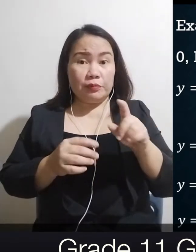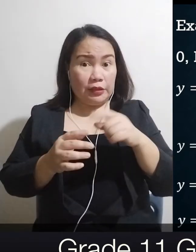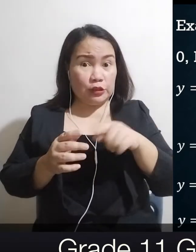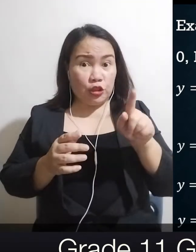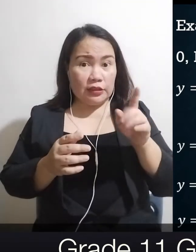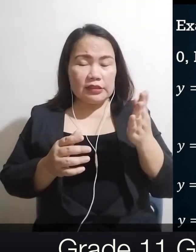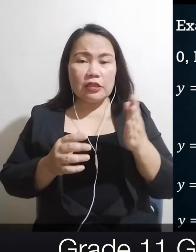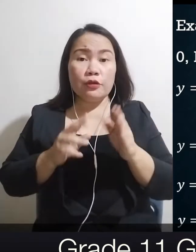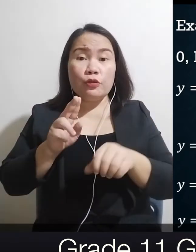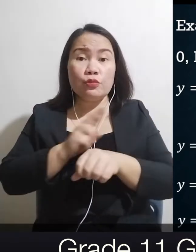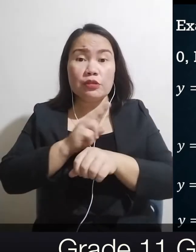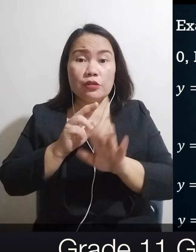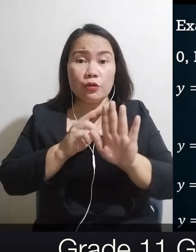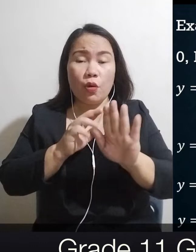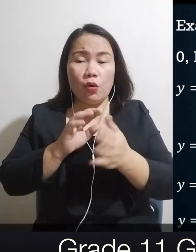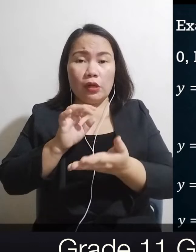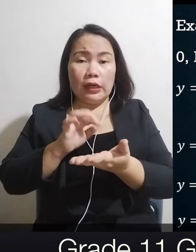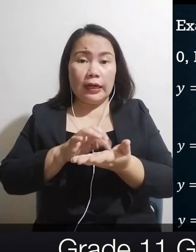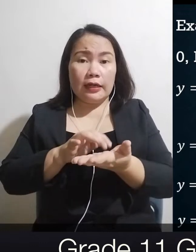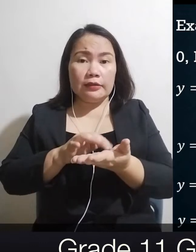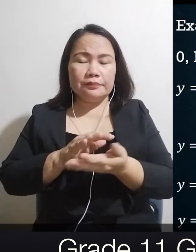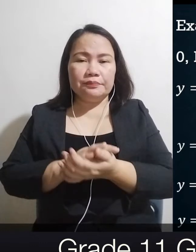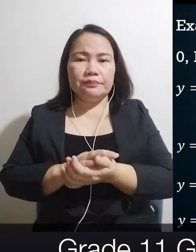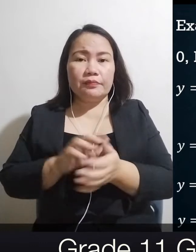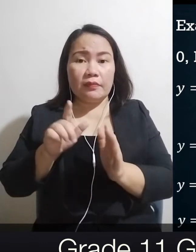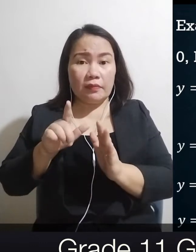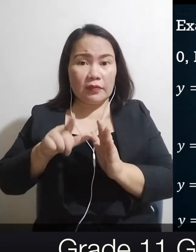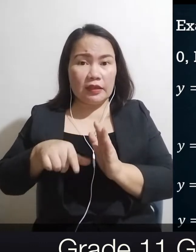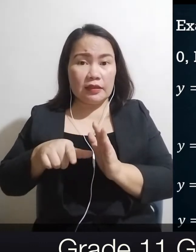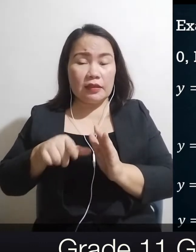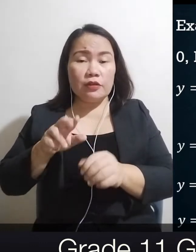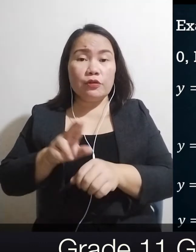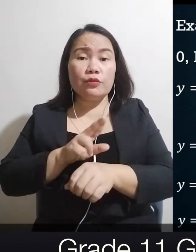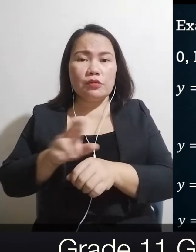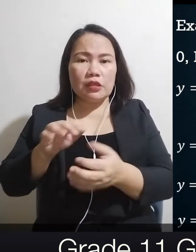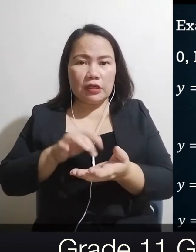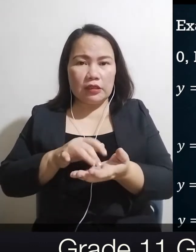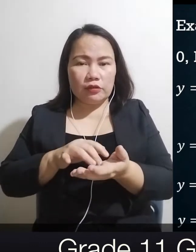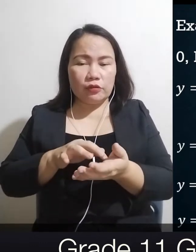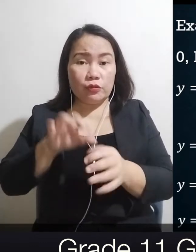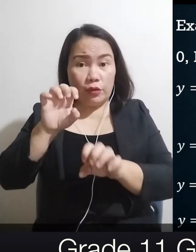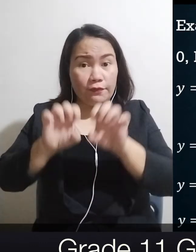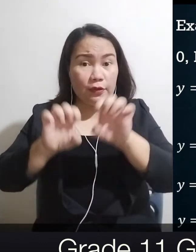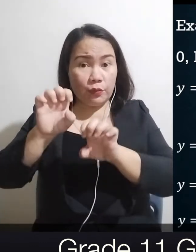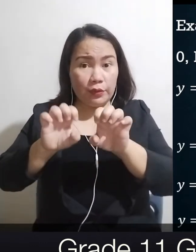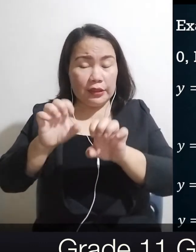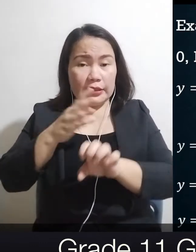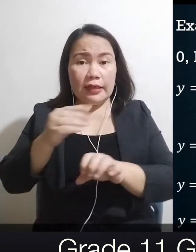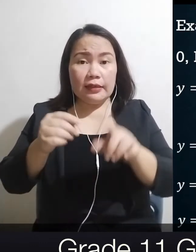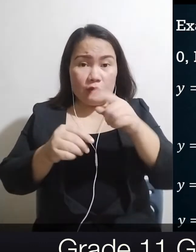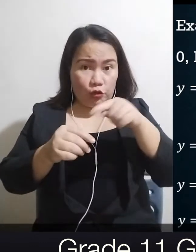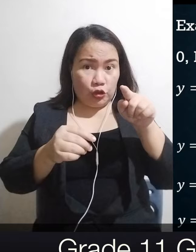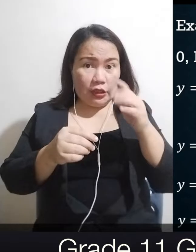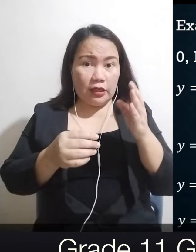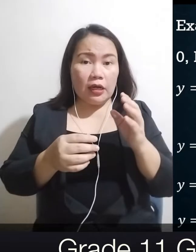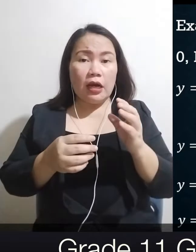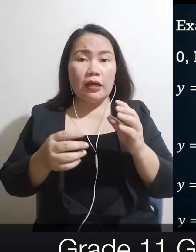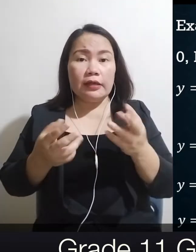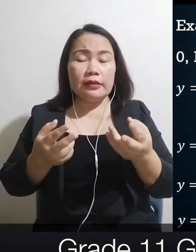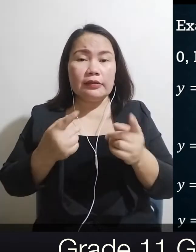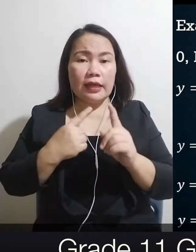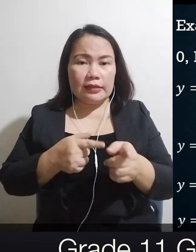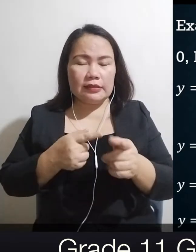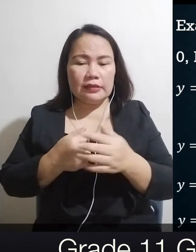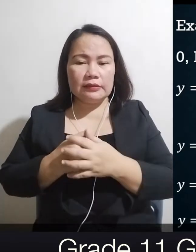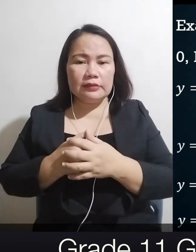your calculator. Later, may gagamit tayo ng calculator to evaluate and to check our answer.